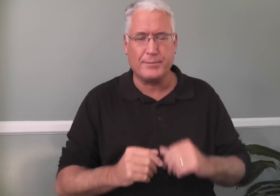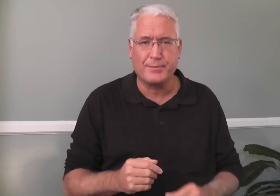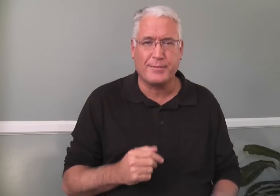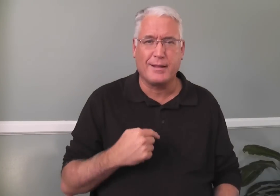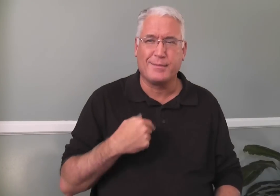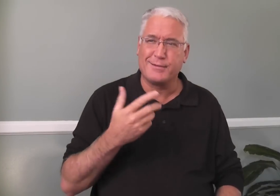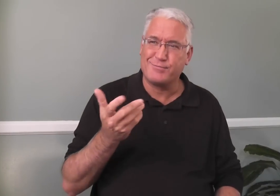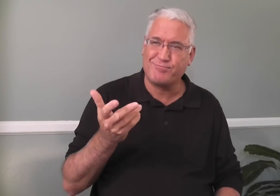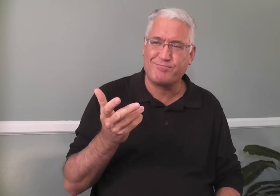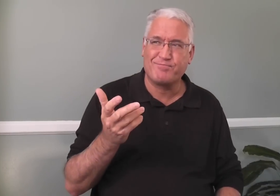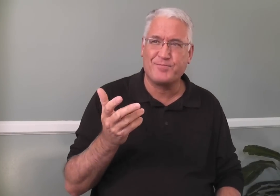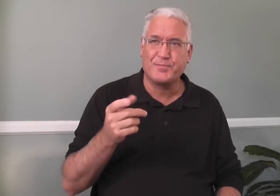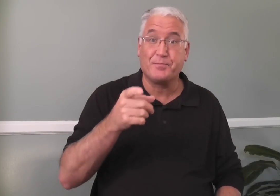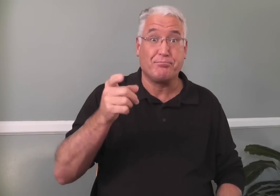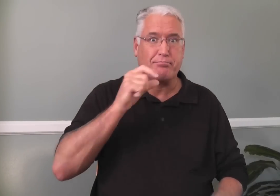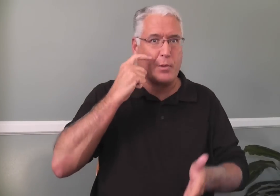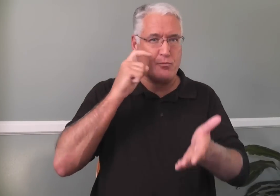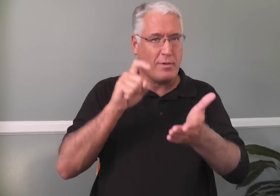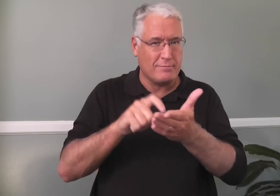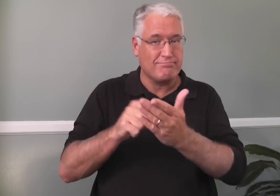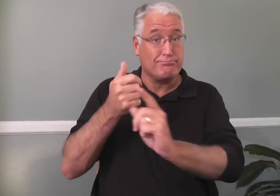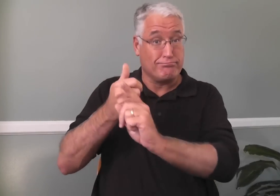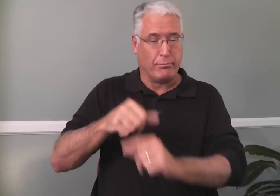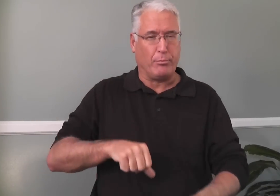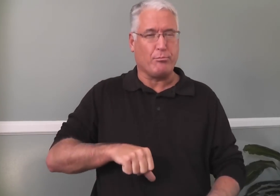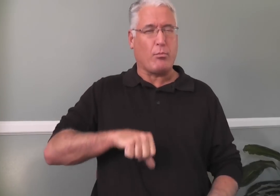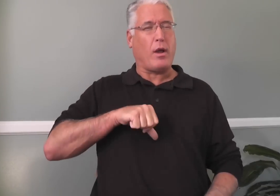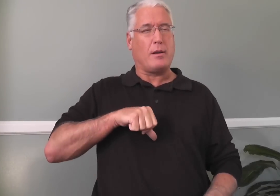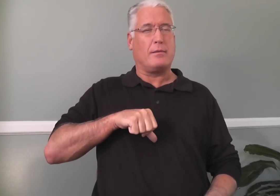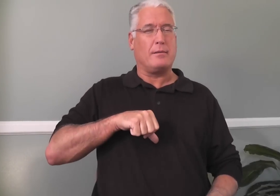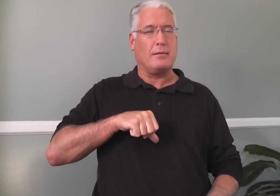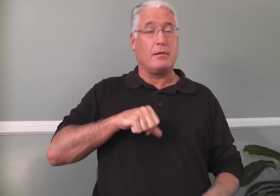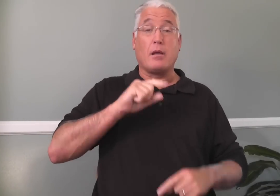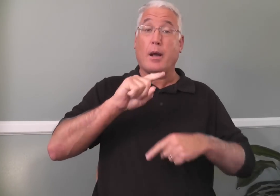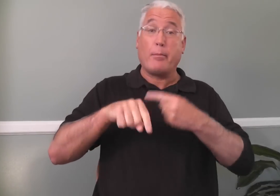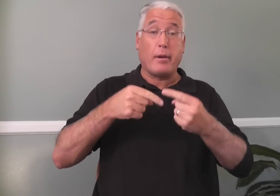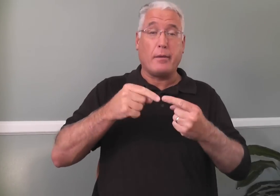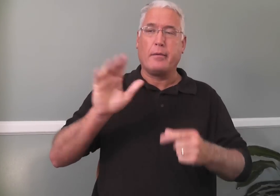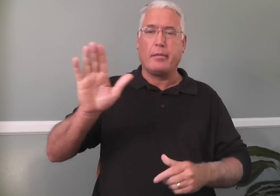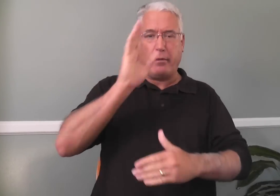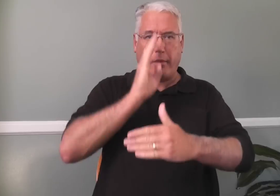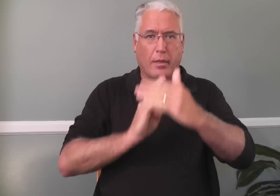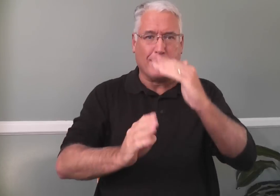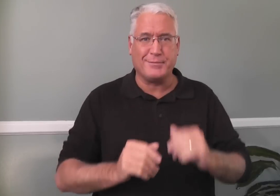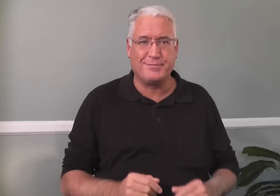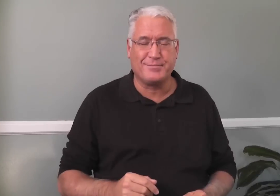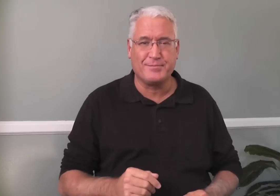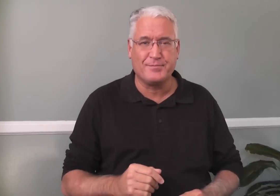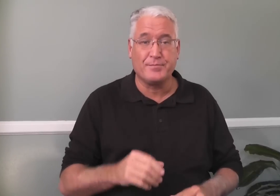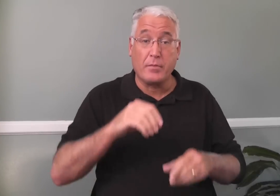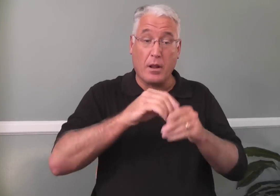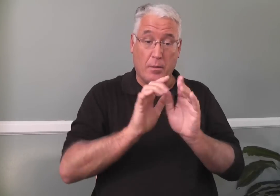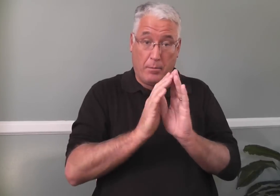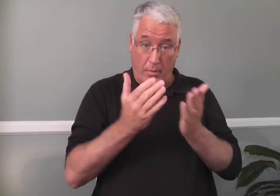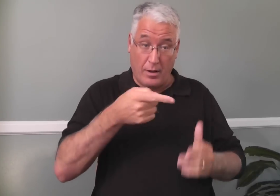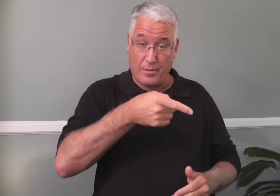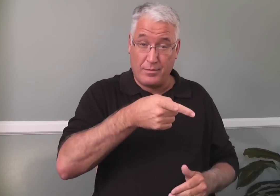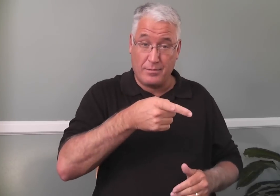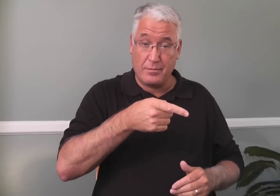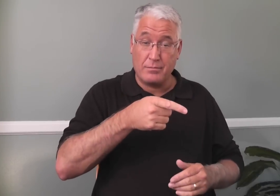I'm humble. Well, they don't recognize that they are being prideful about their humility. When we